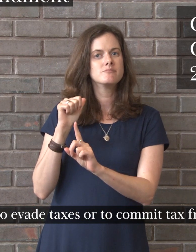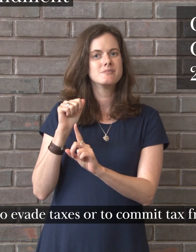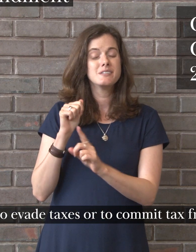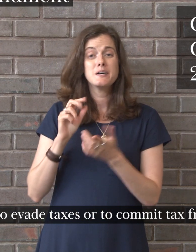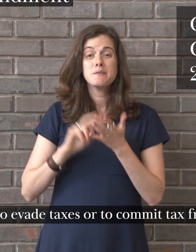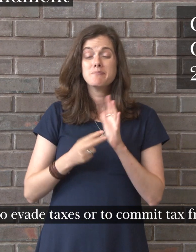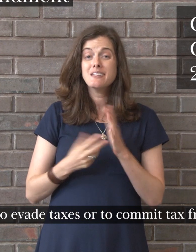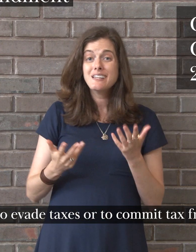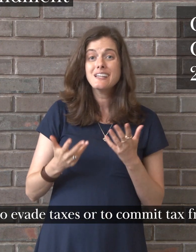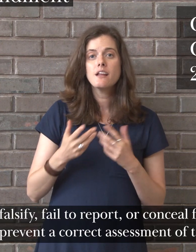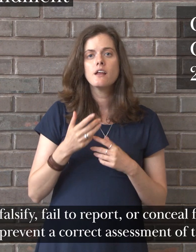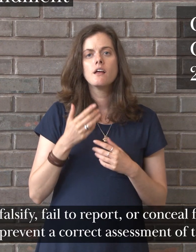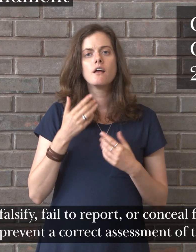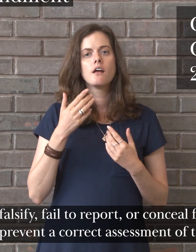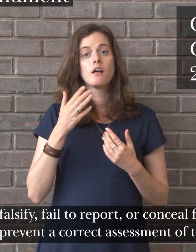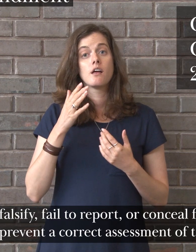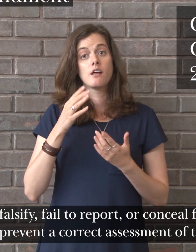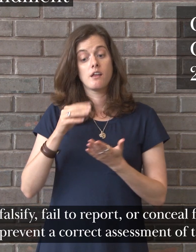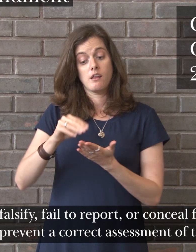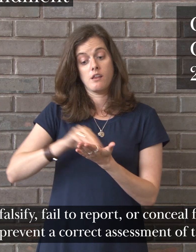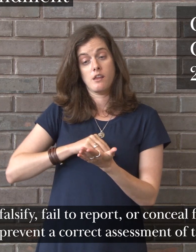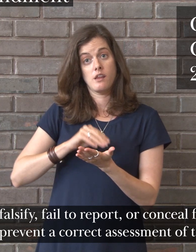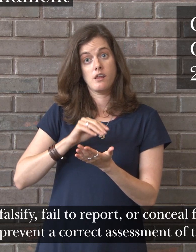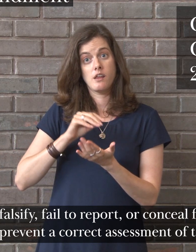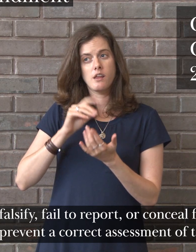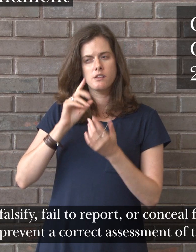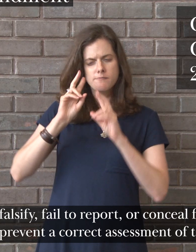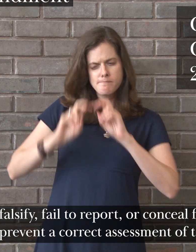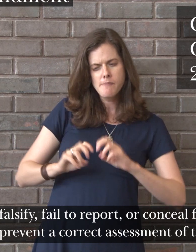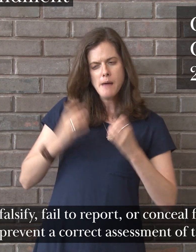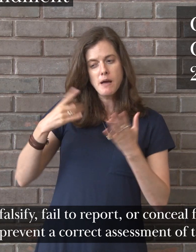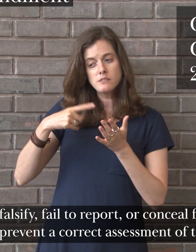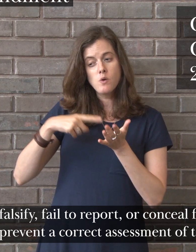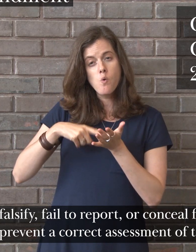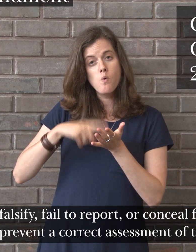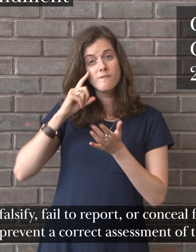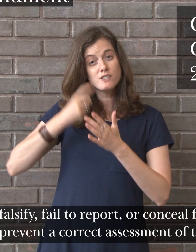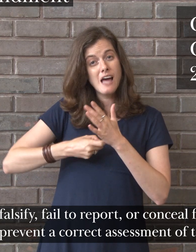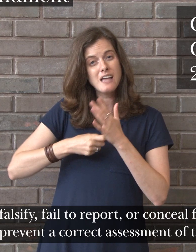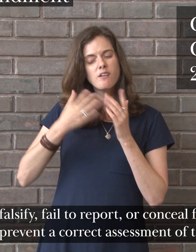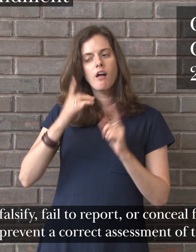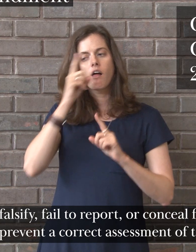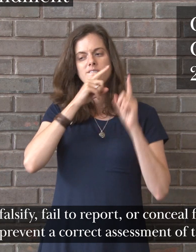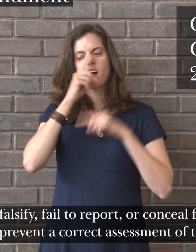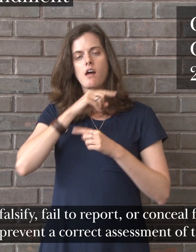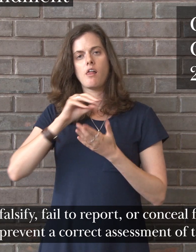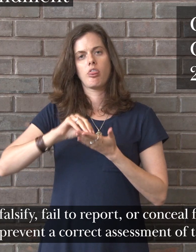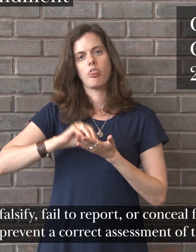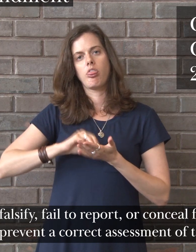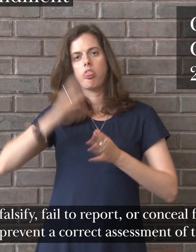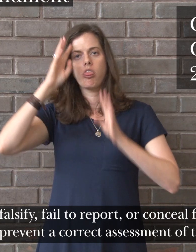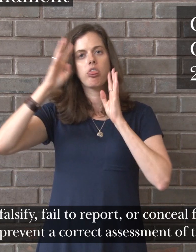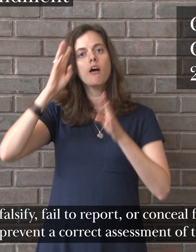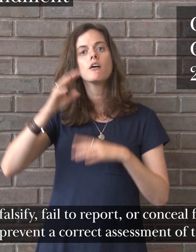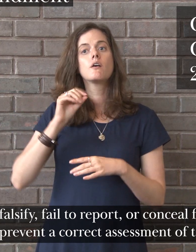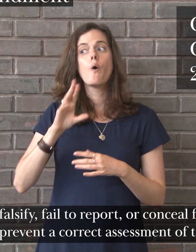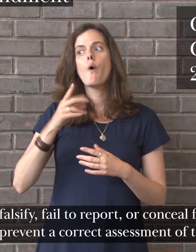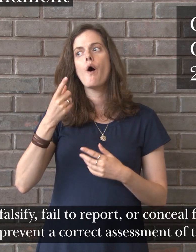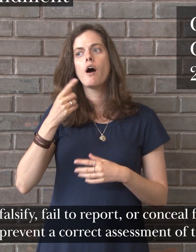In other words, to falsify, fail to report, or conceal facts